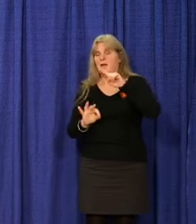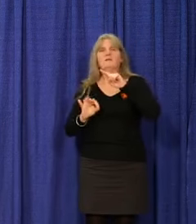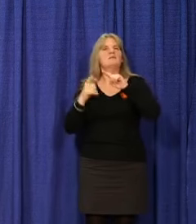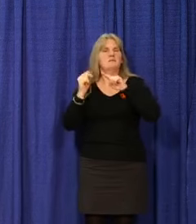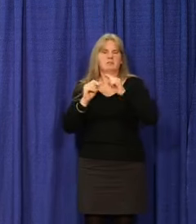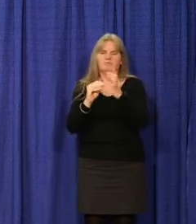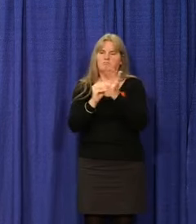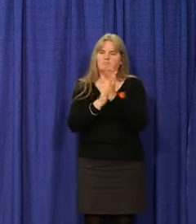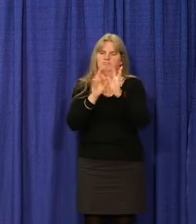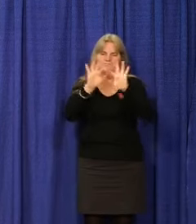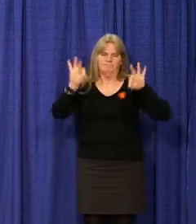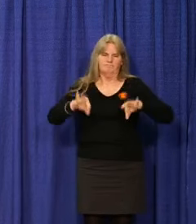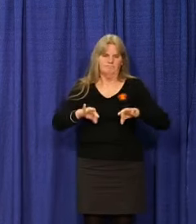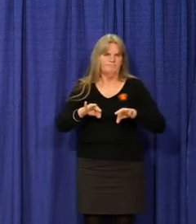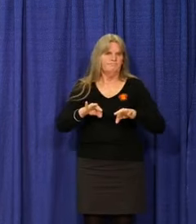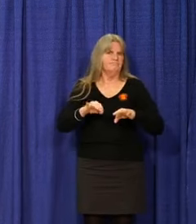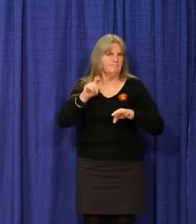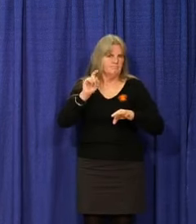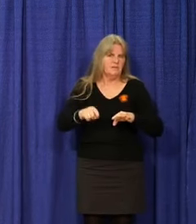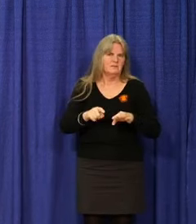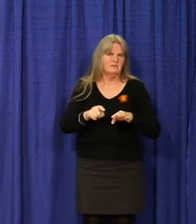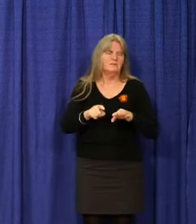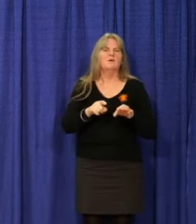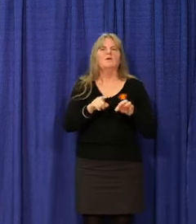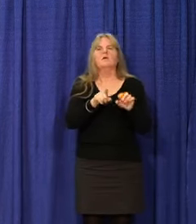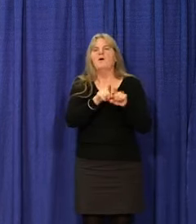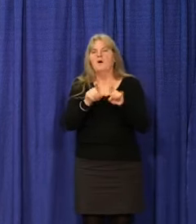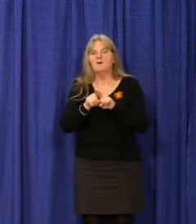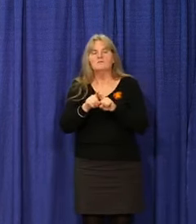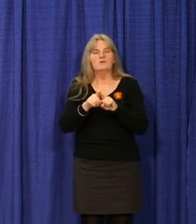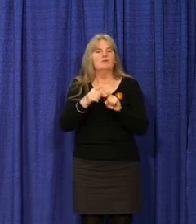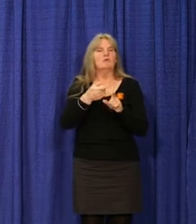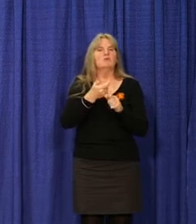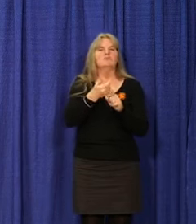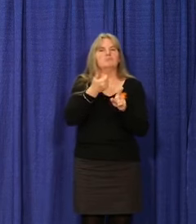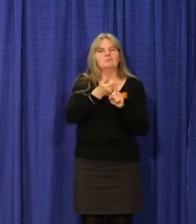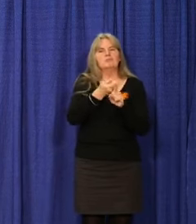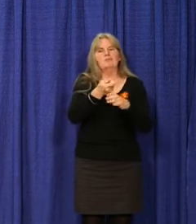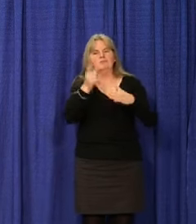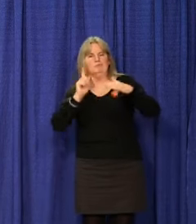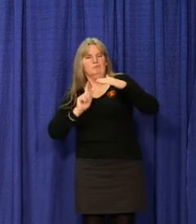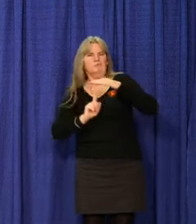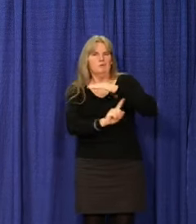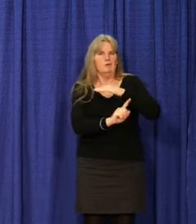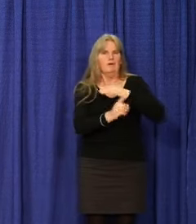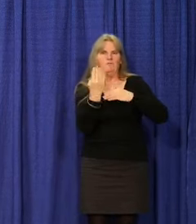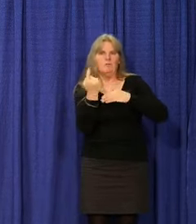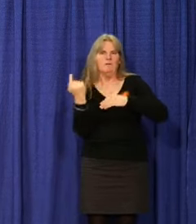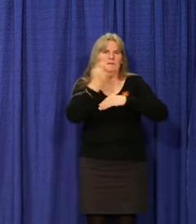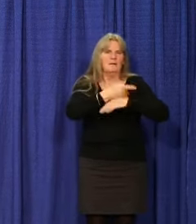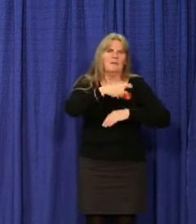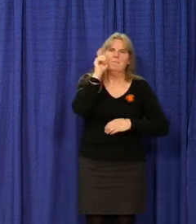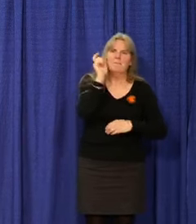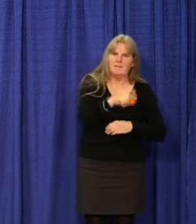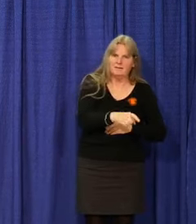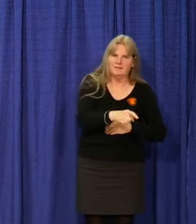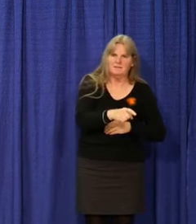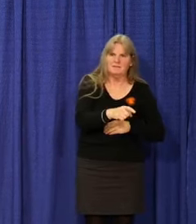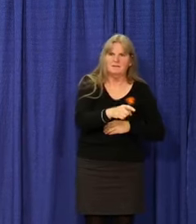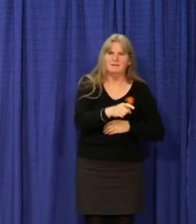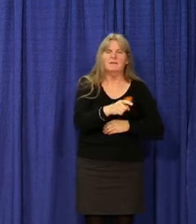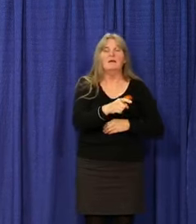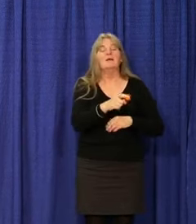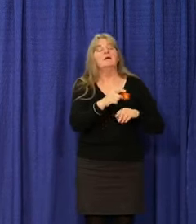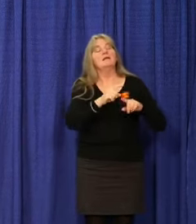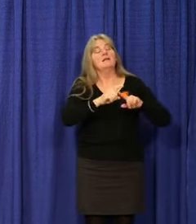Self-isolation is still required if you are arriving from a jurisdiction outside of BC, NWT, or Nunavut, unless you are a